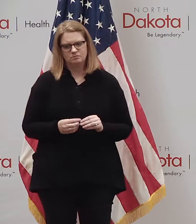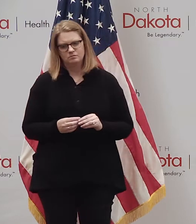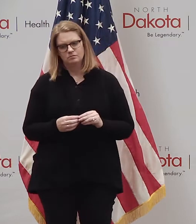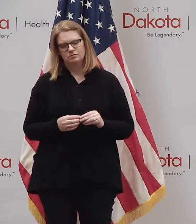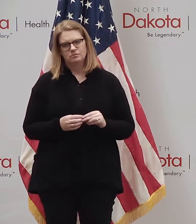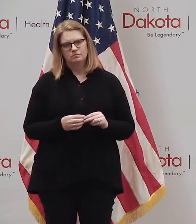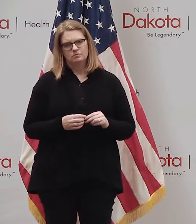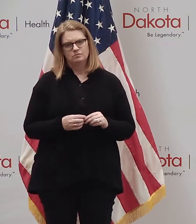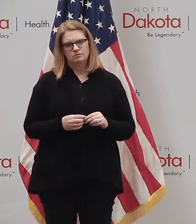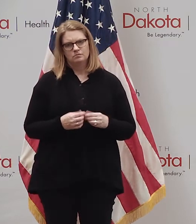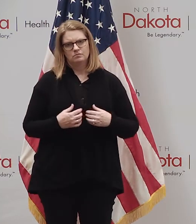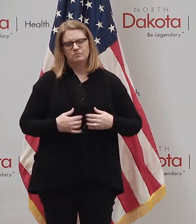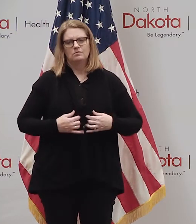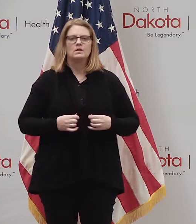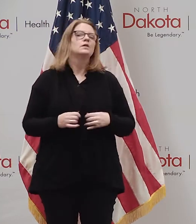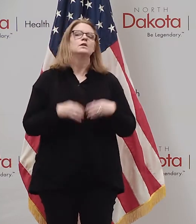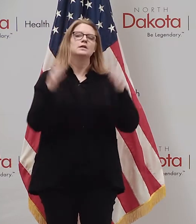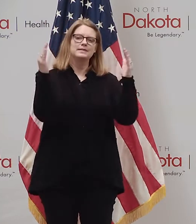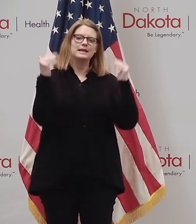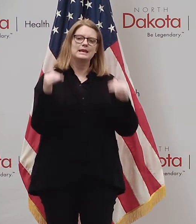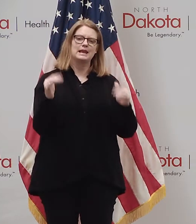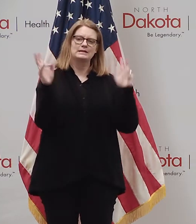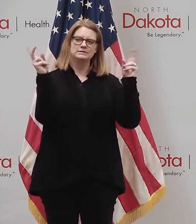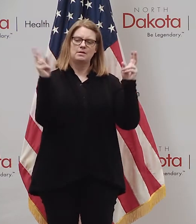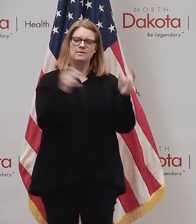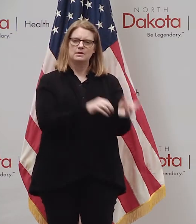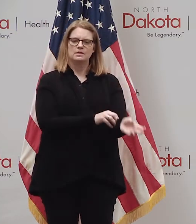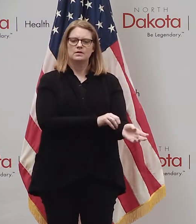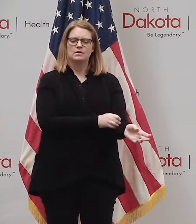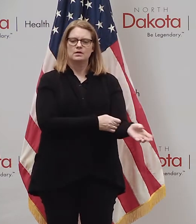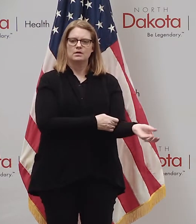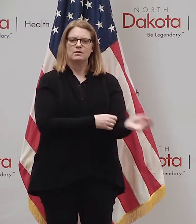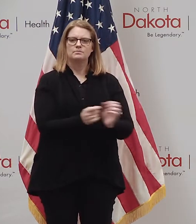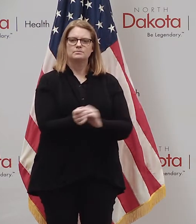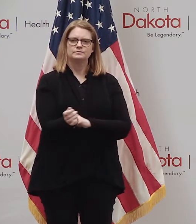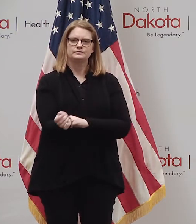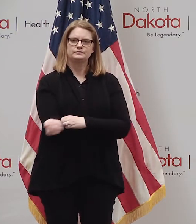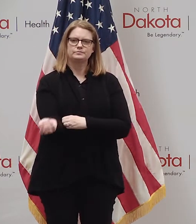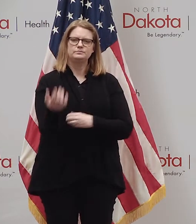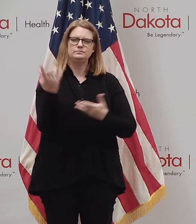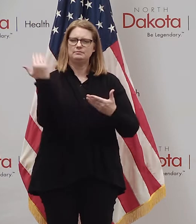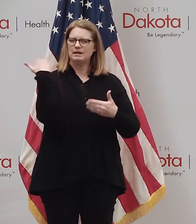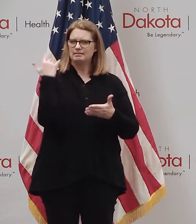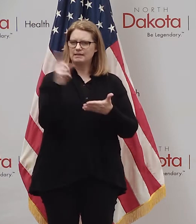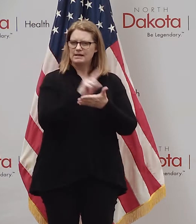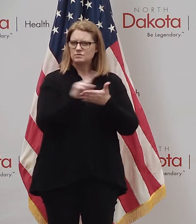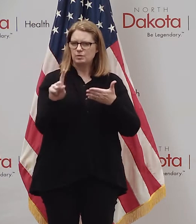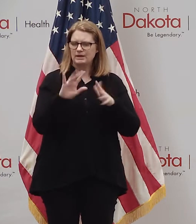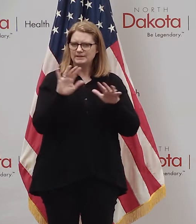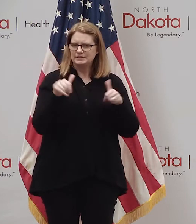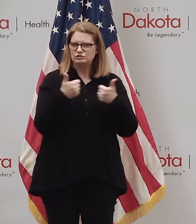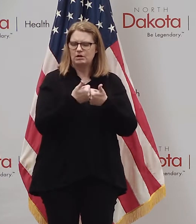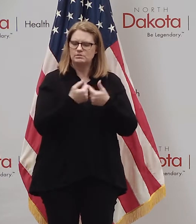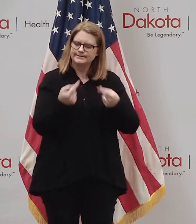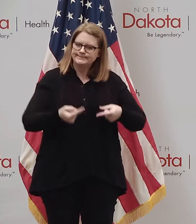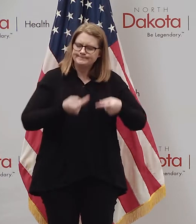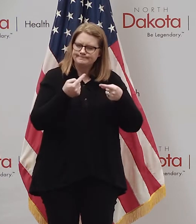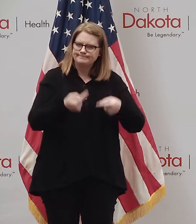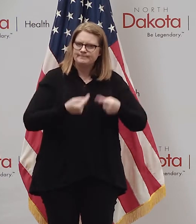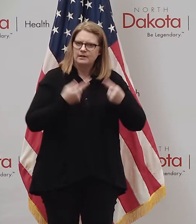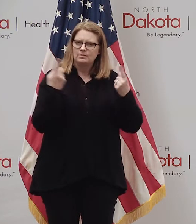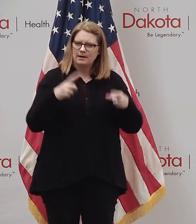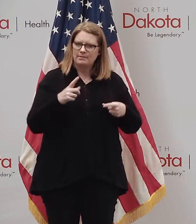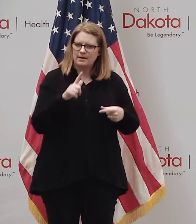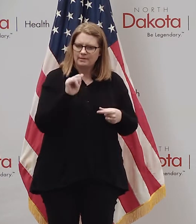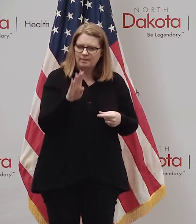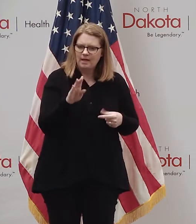In terms of the next topic, I want to talk a little bit about a challenge that we had last week and how we overcame it at the lab.